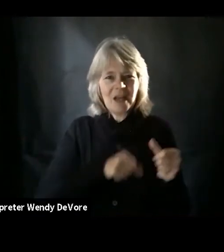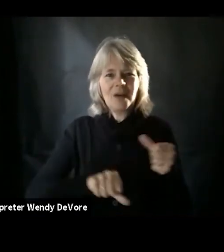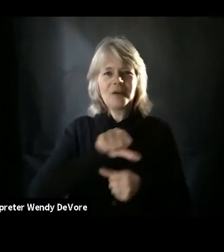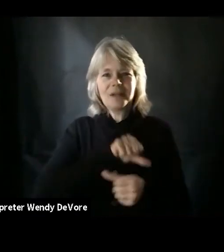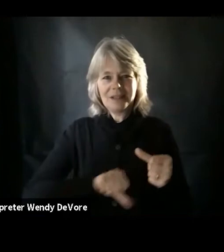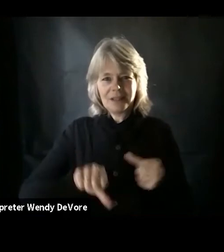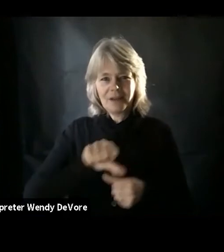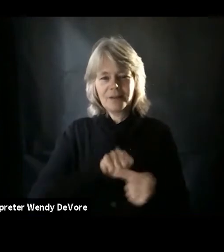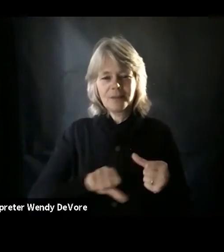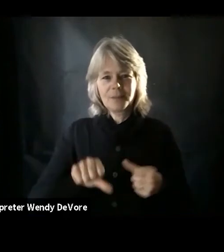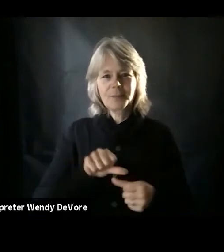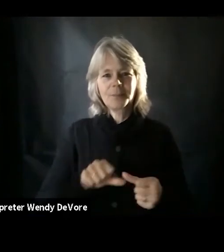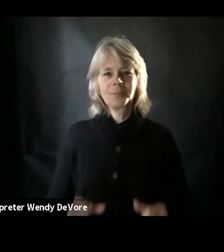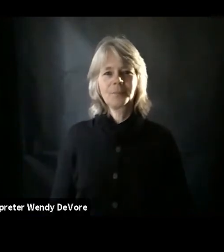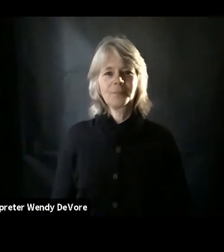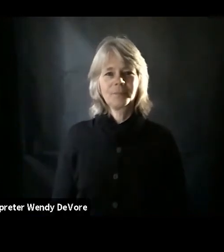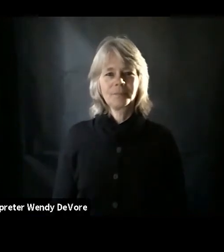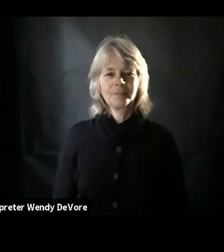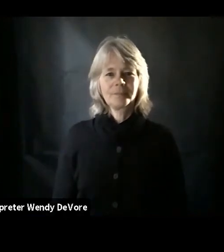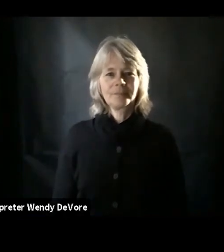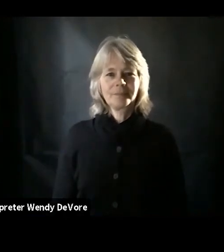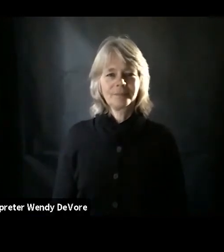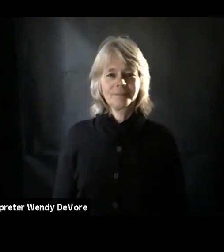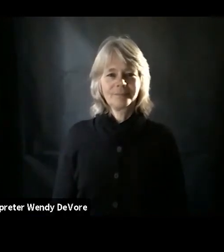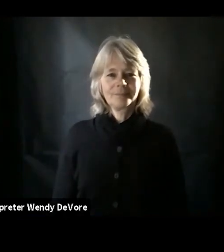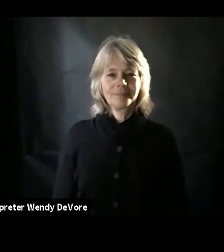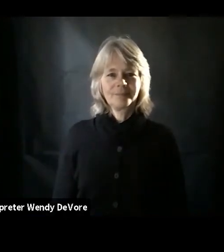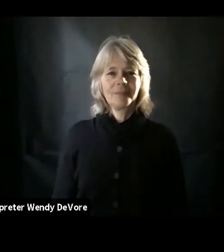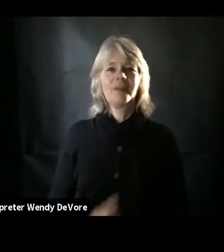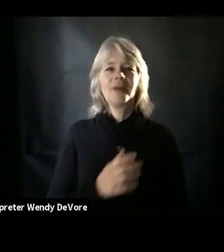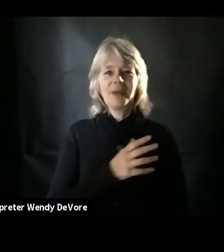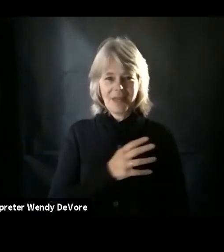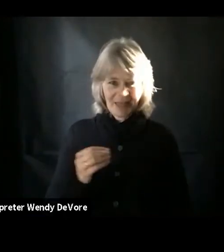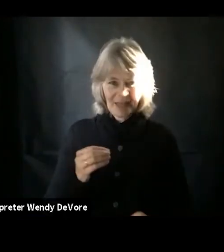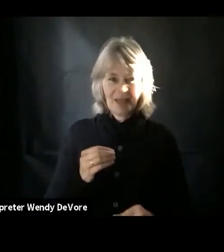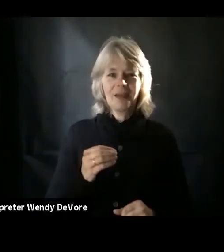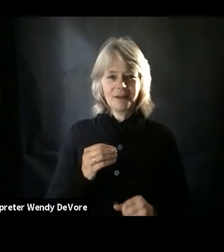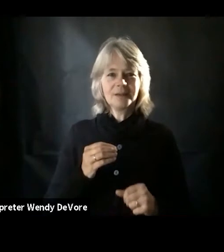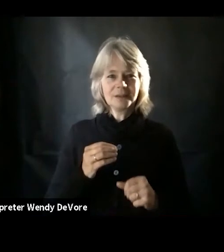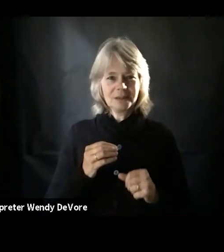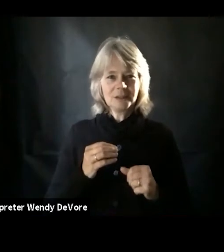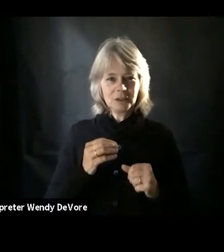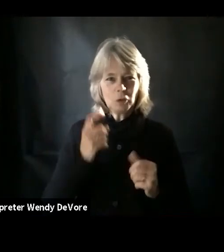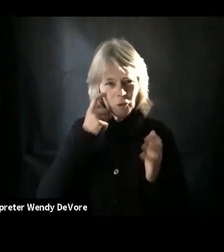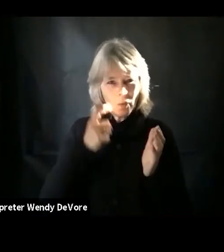So that you can notice how you can care for others